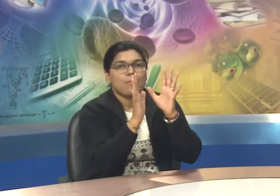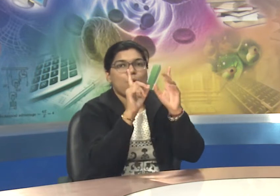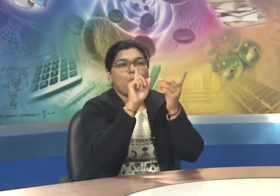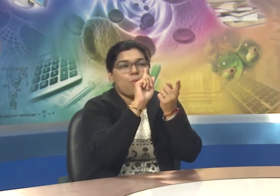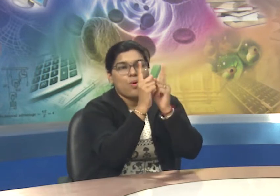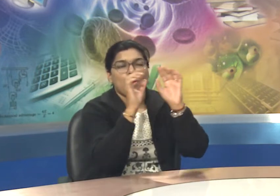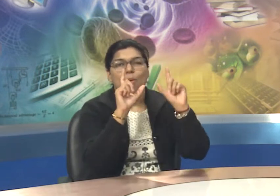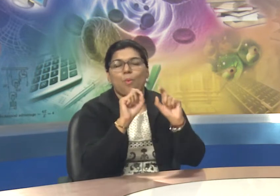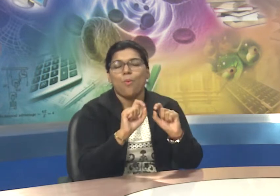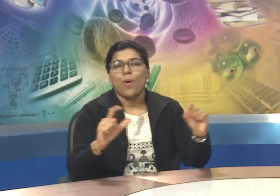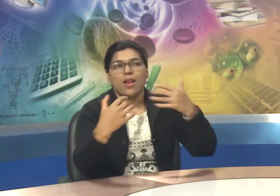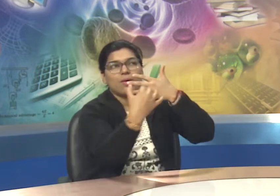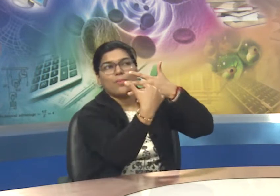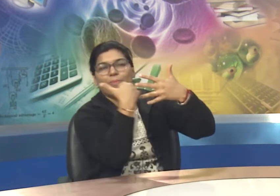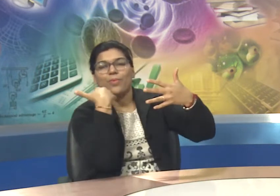of the country.